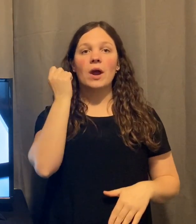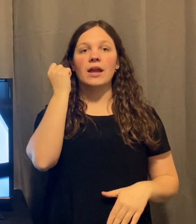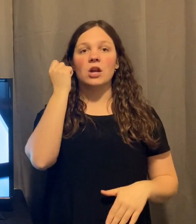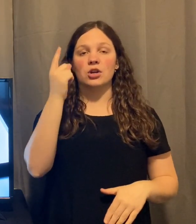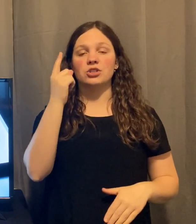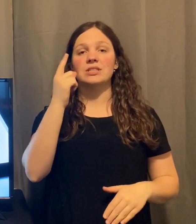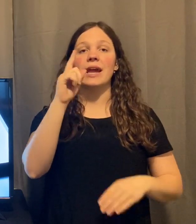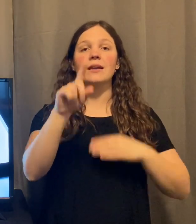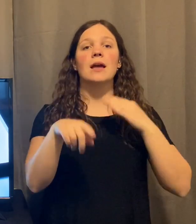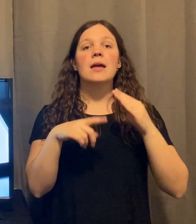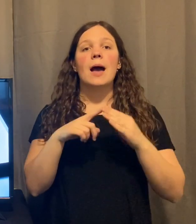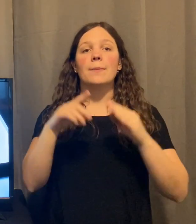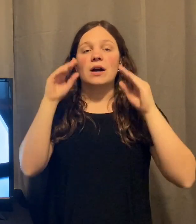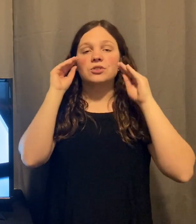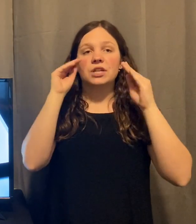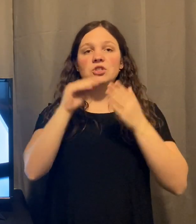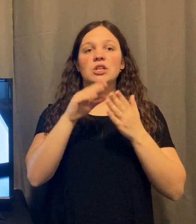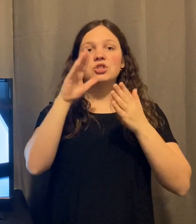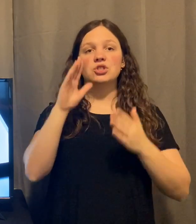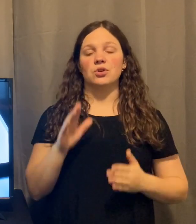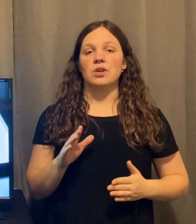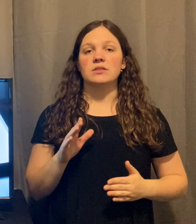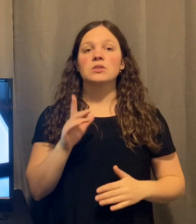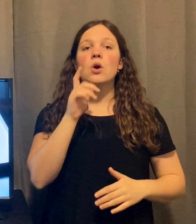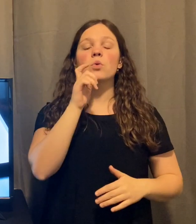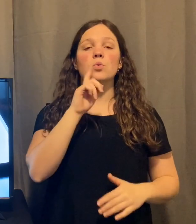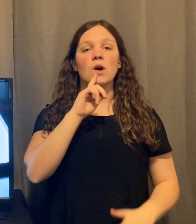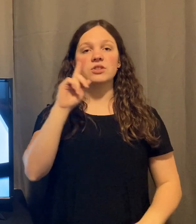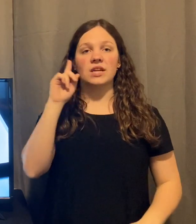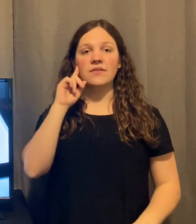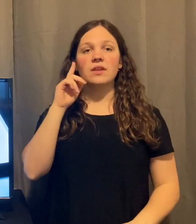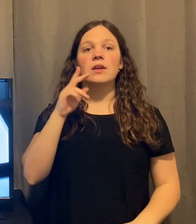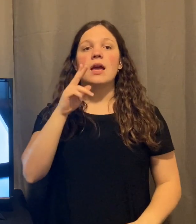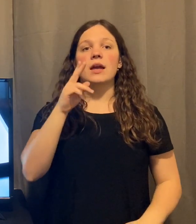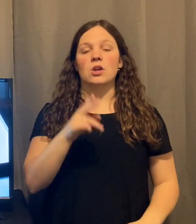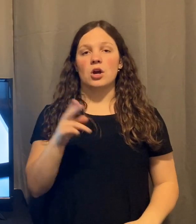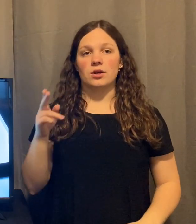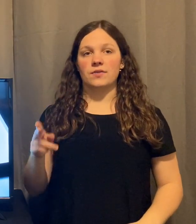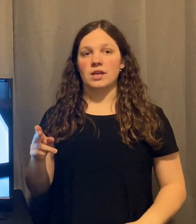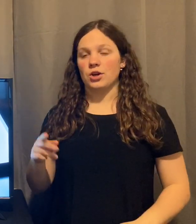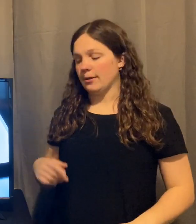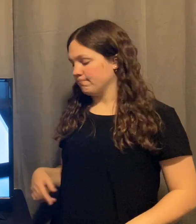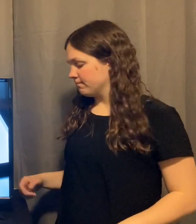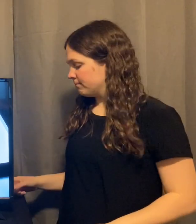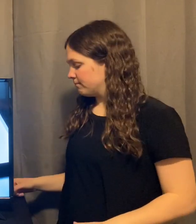and understand about teaching students who are deaf and hard of hearing.